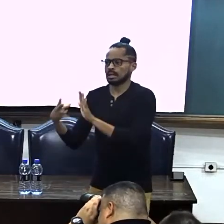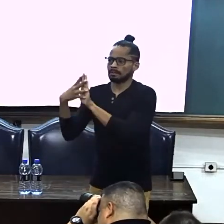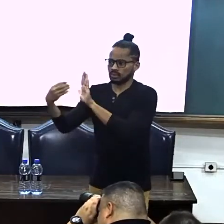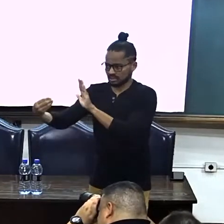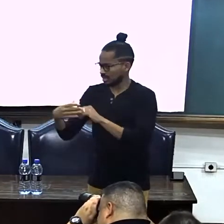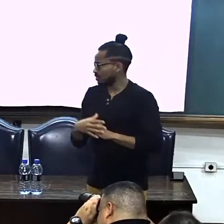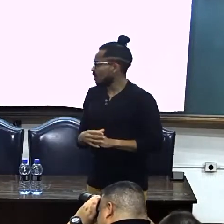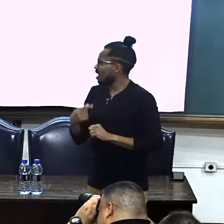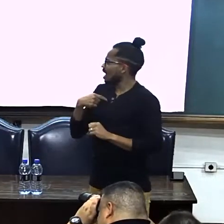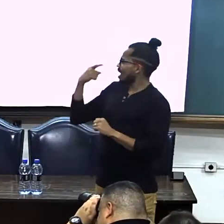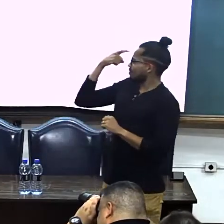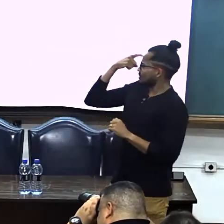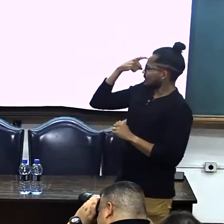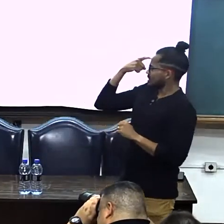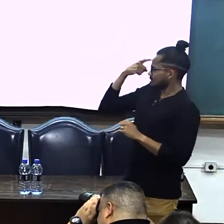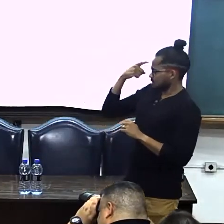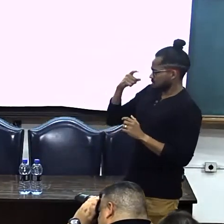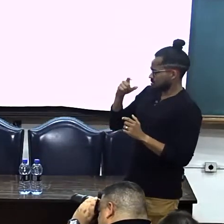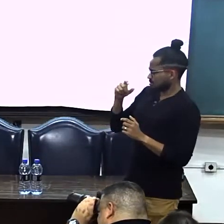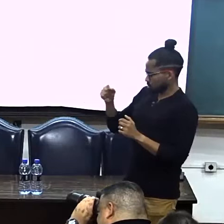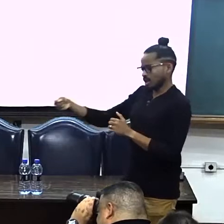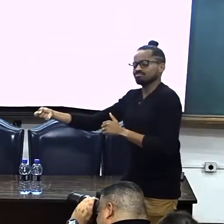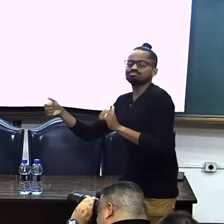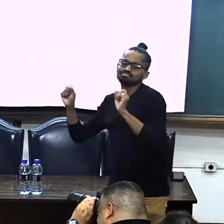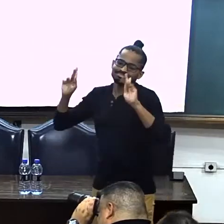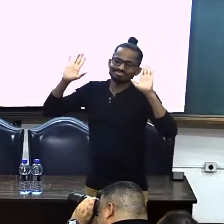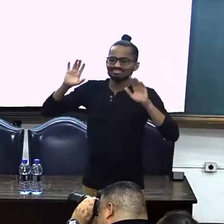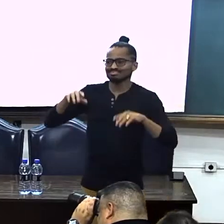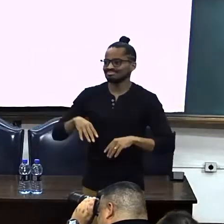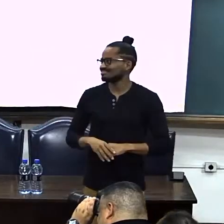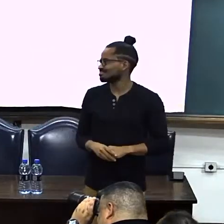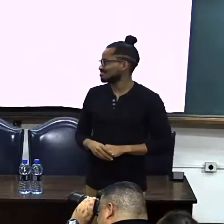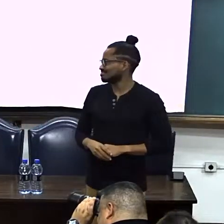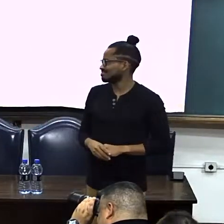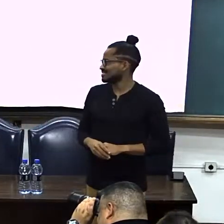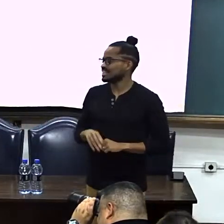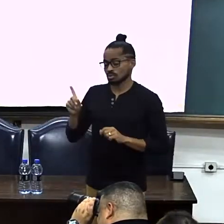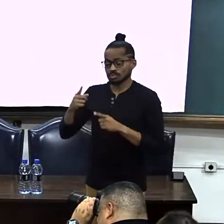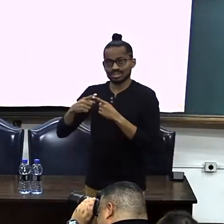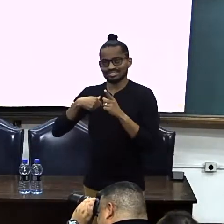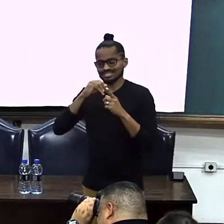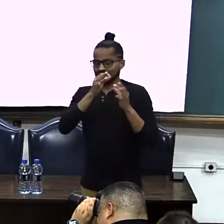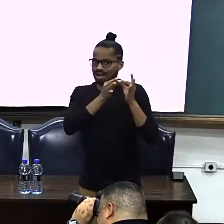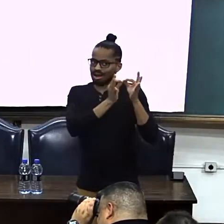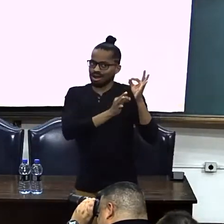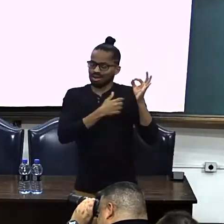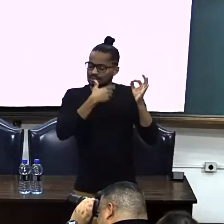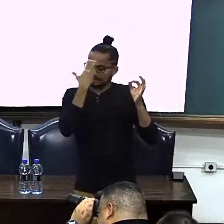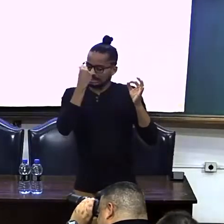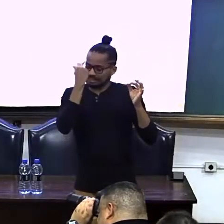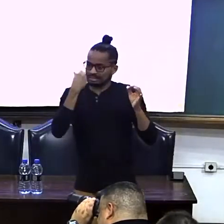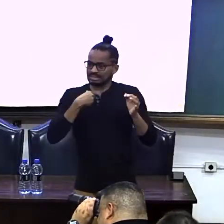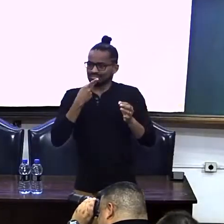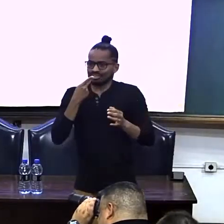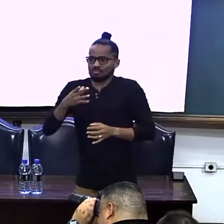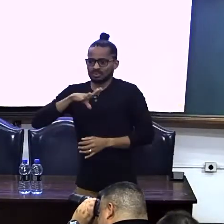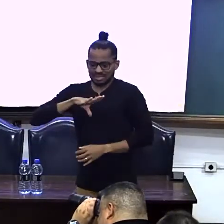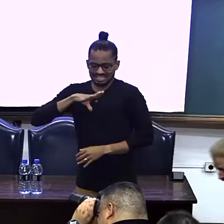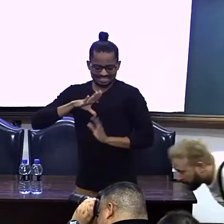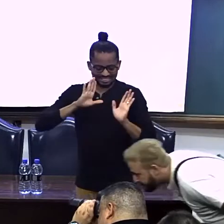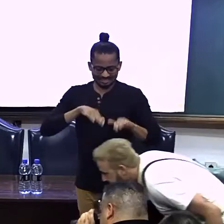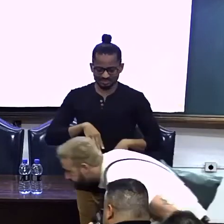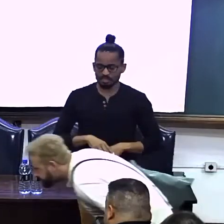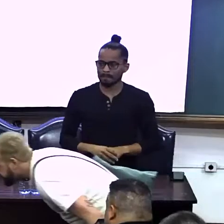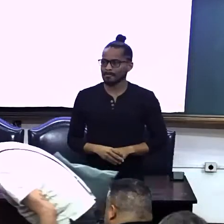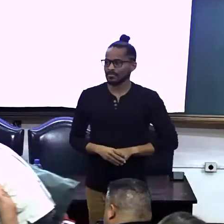maybe, yes. Just for me not to forget what you said. So, o que a Donna